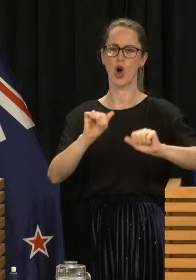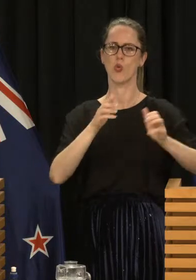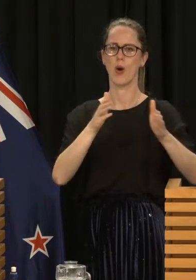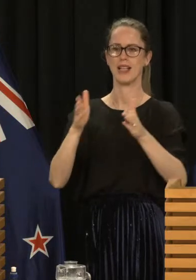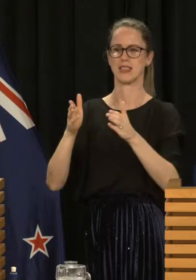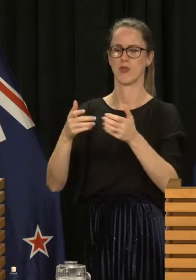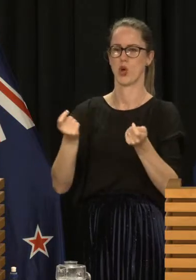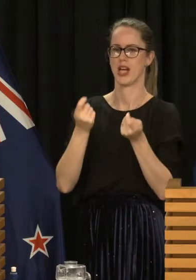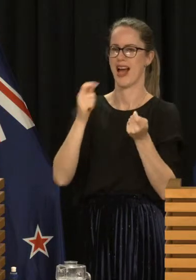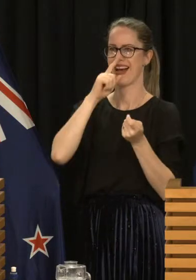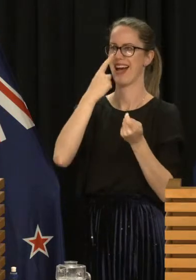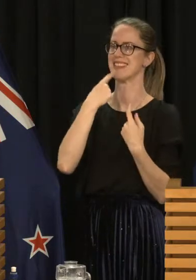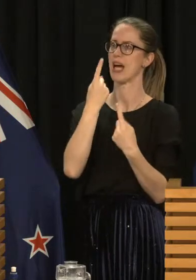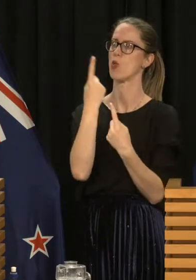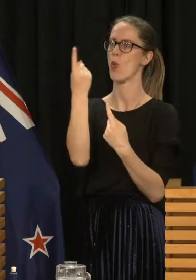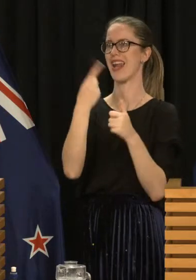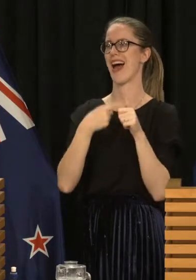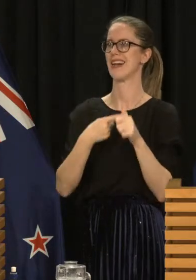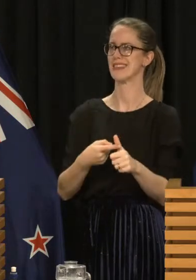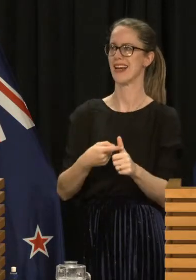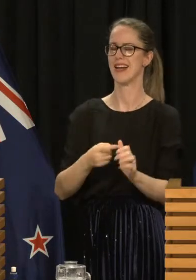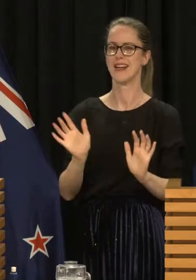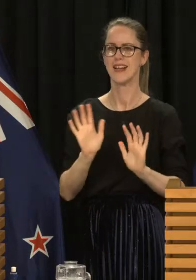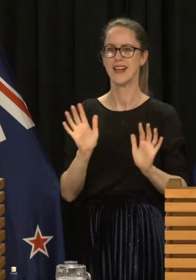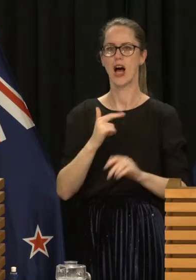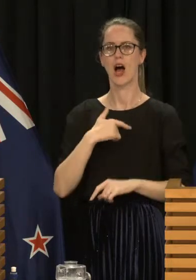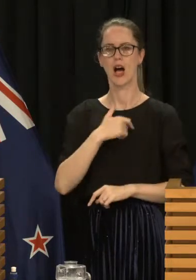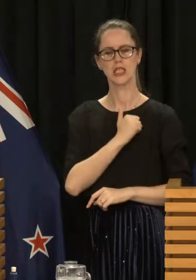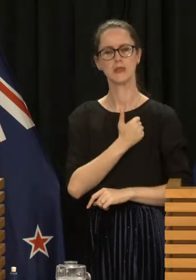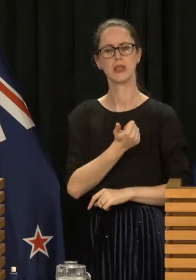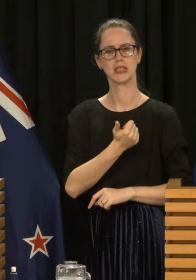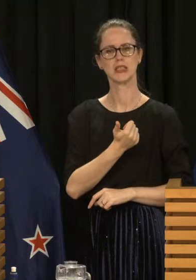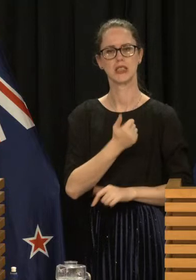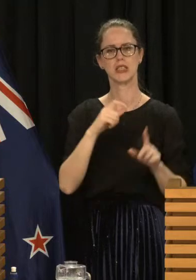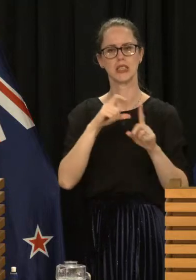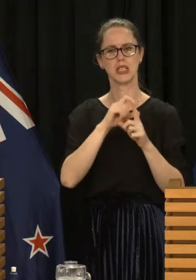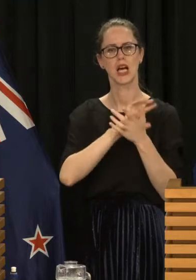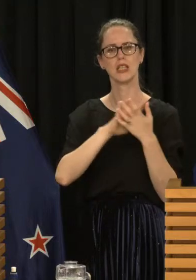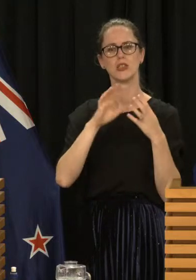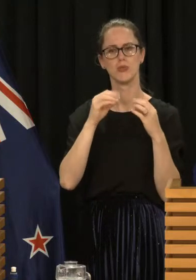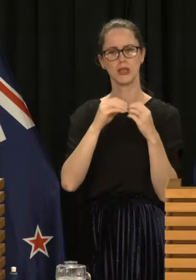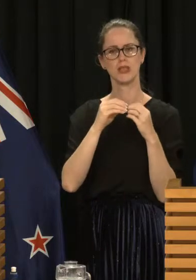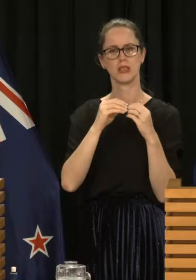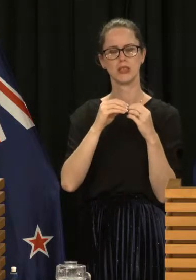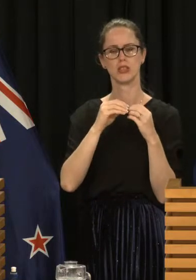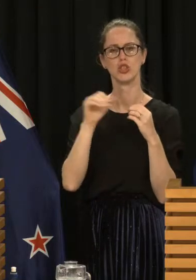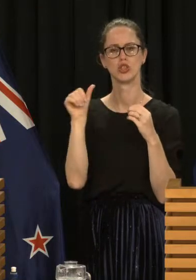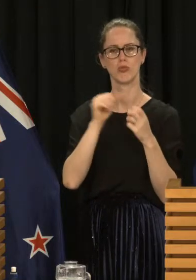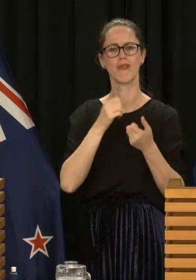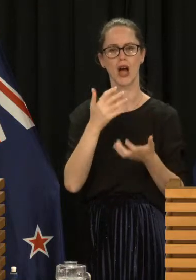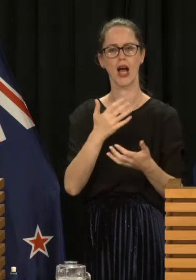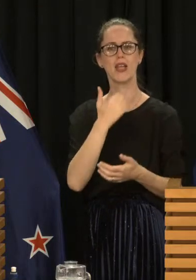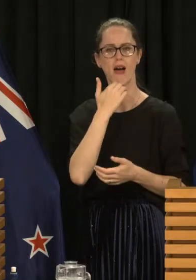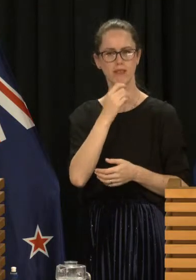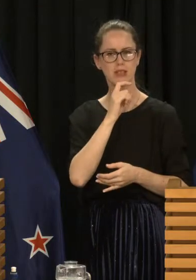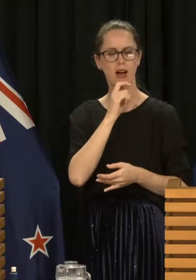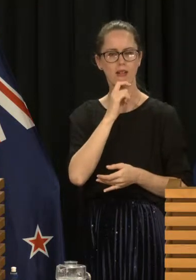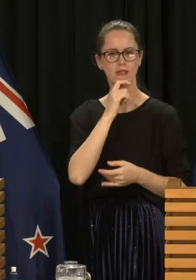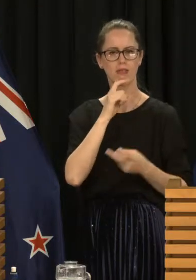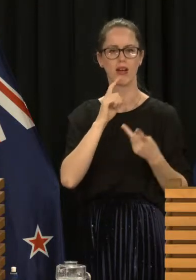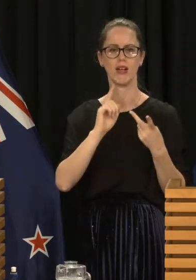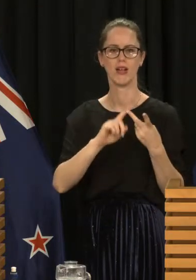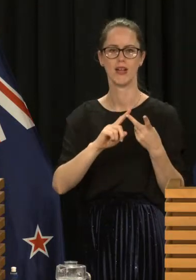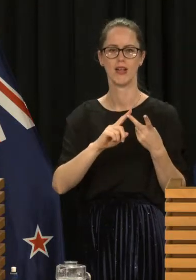I'm not able to give a blanket answer as to the number, but my expectation is that the DHBs would be providing sufficient people and